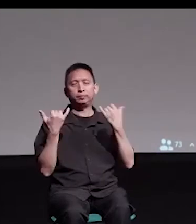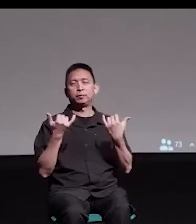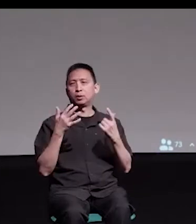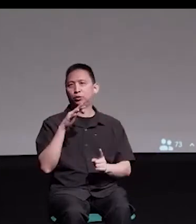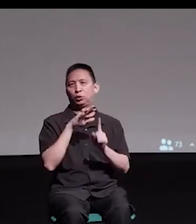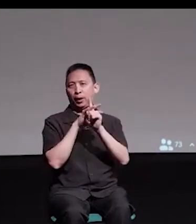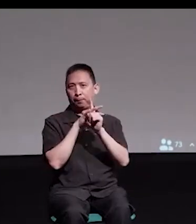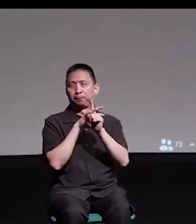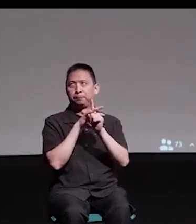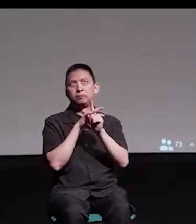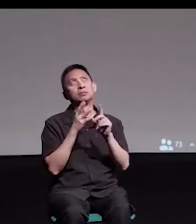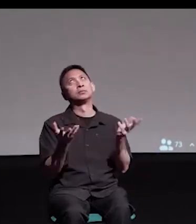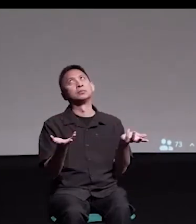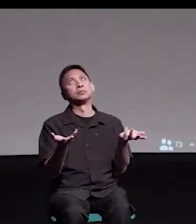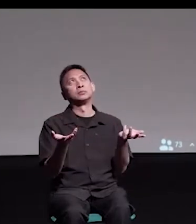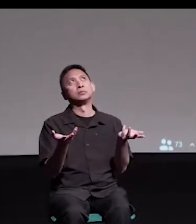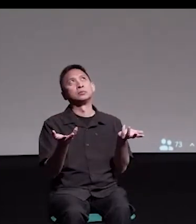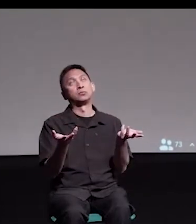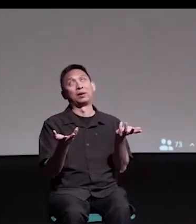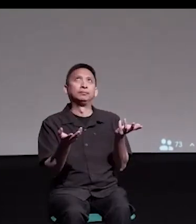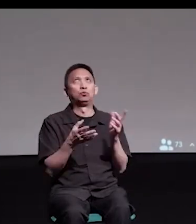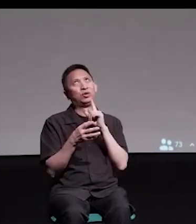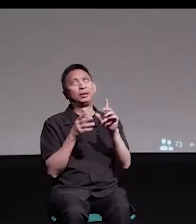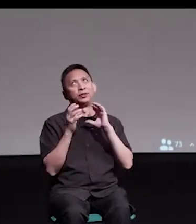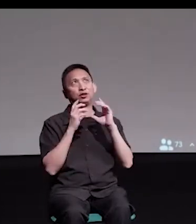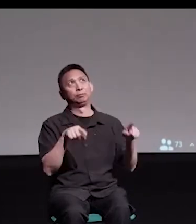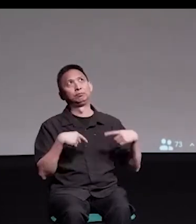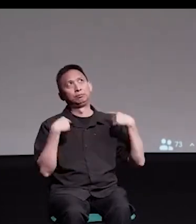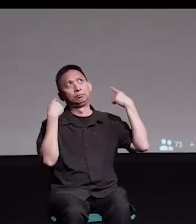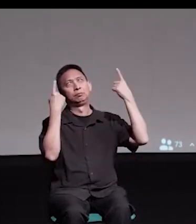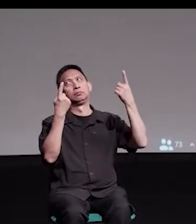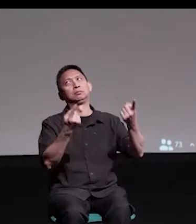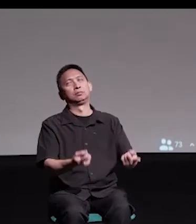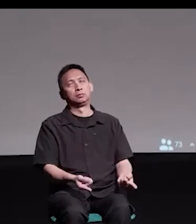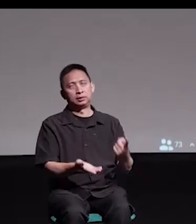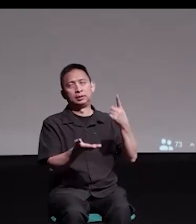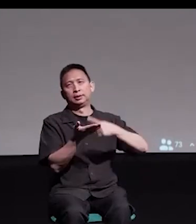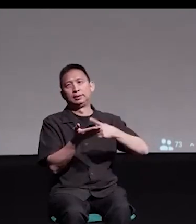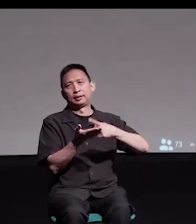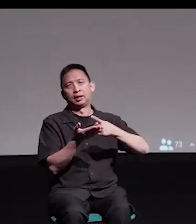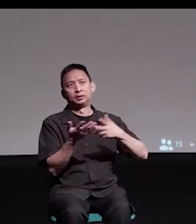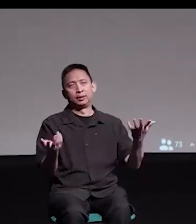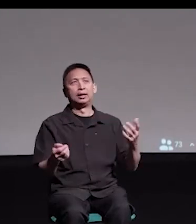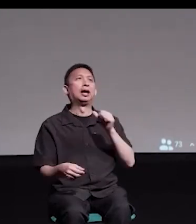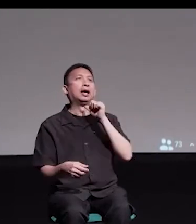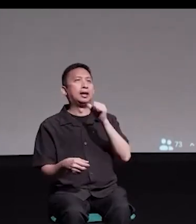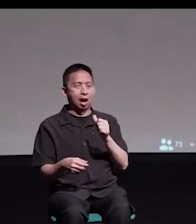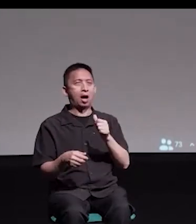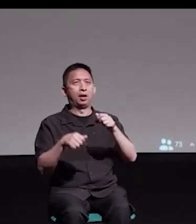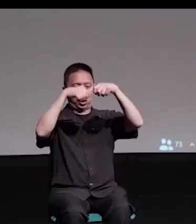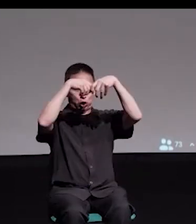emerging about, or have been here, I guess, about kind of like